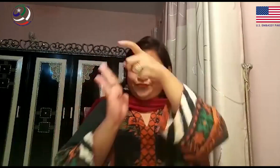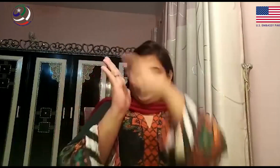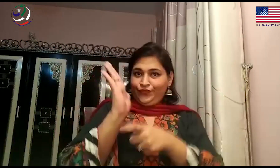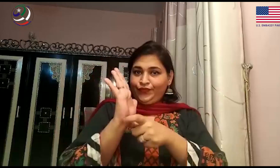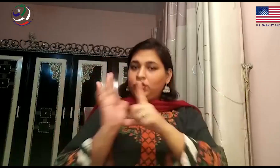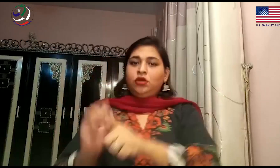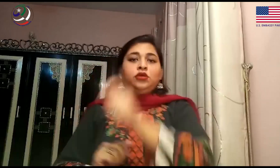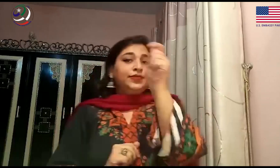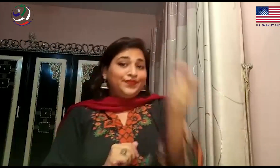prescription.